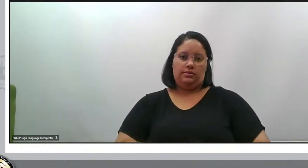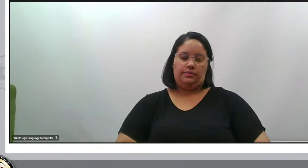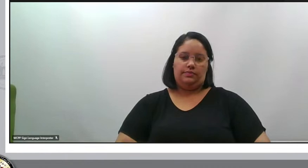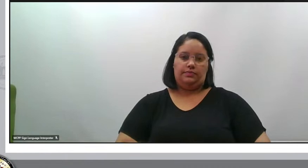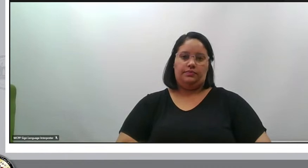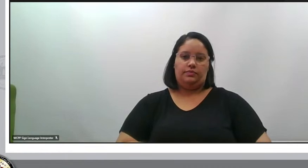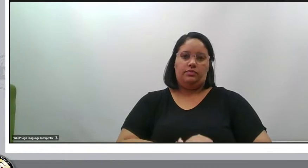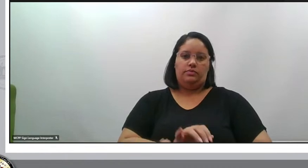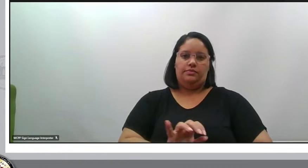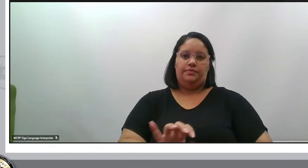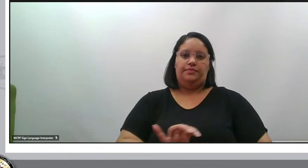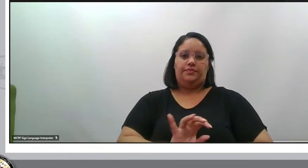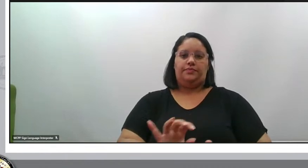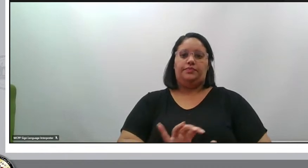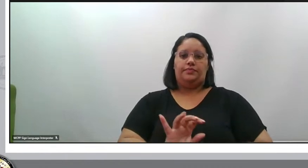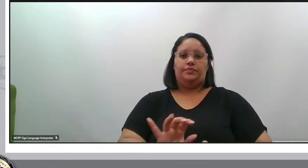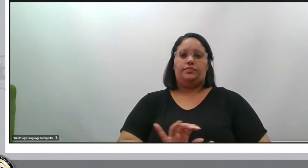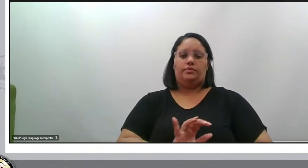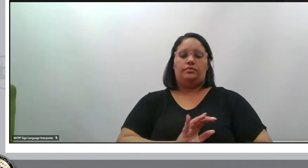You, Chair, if I may?